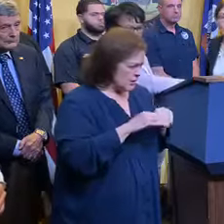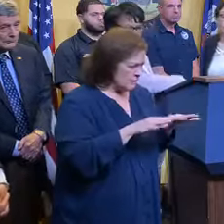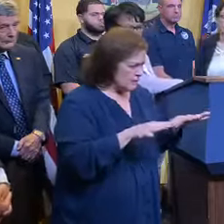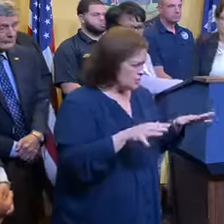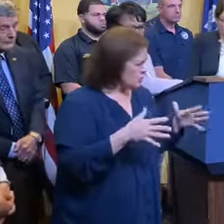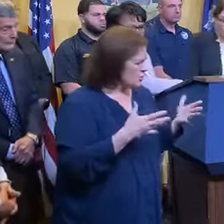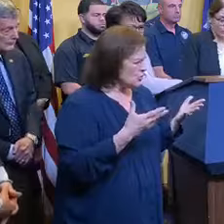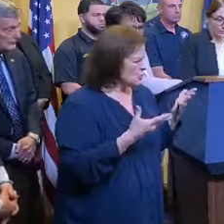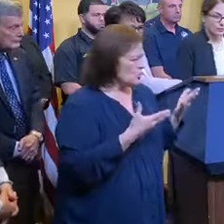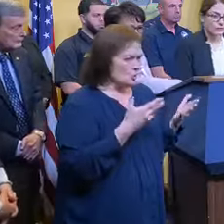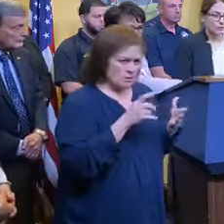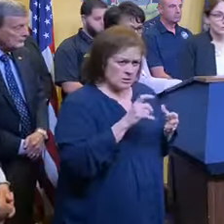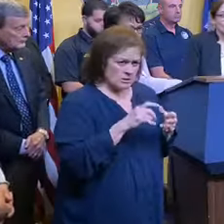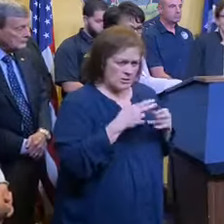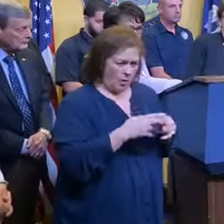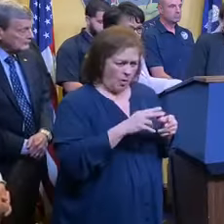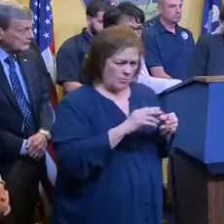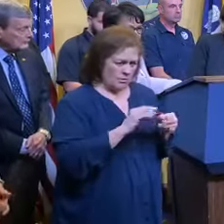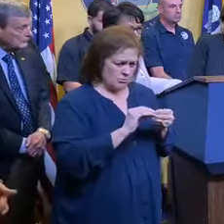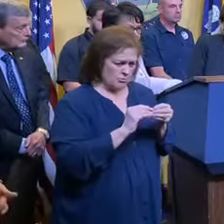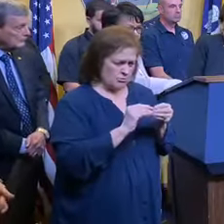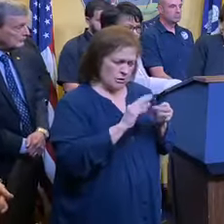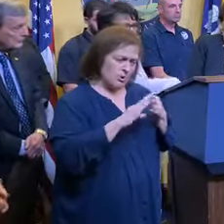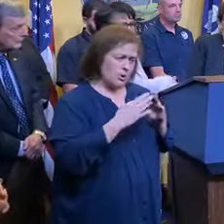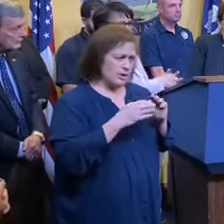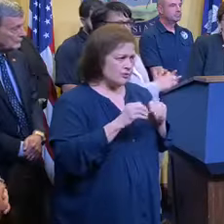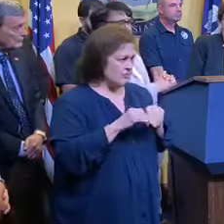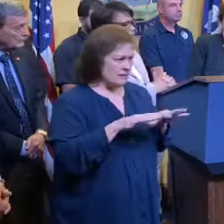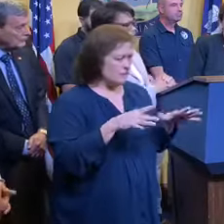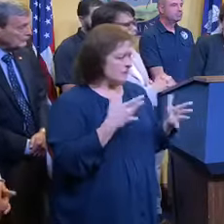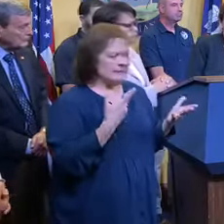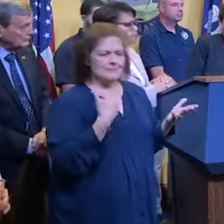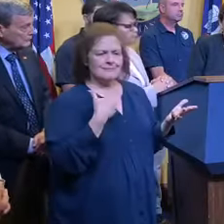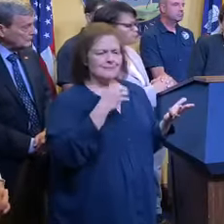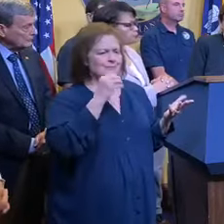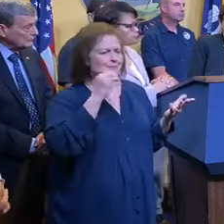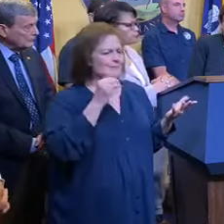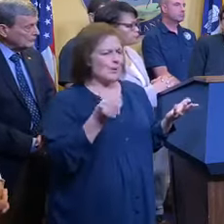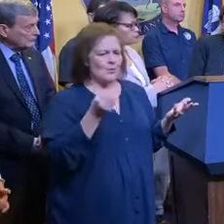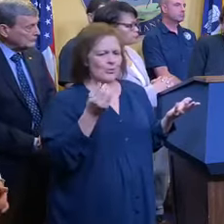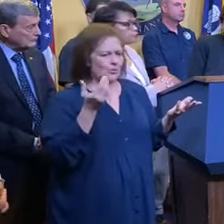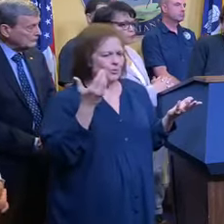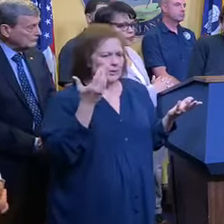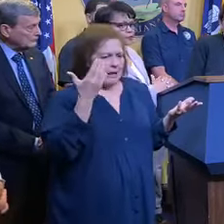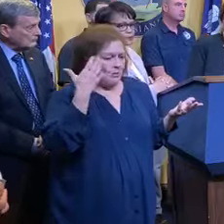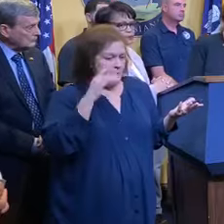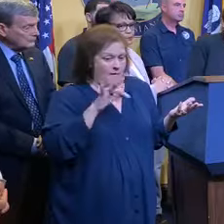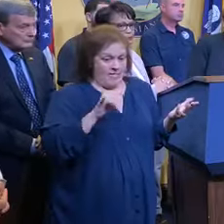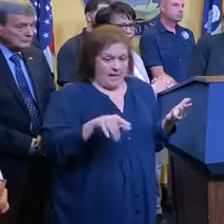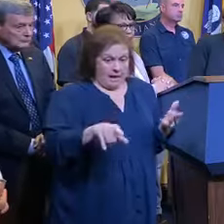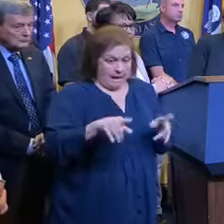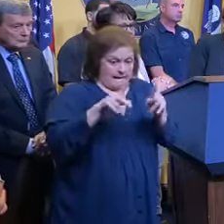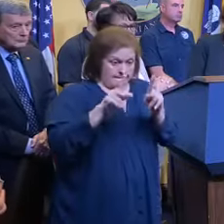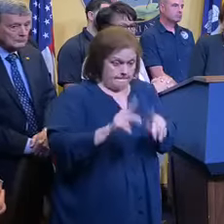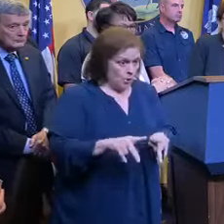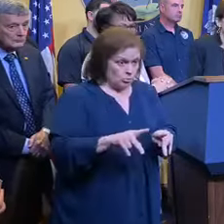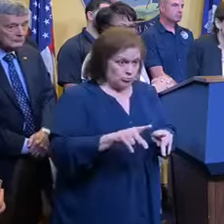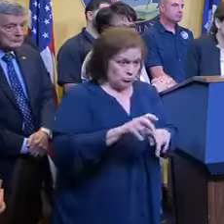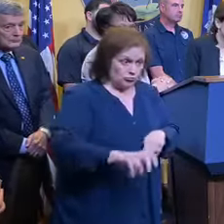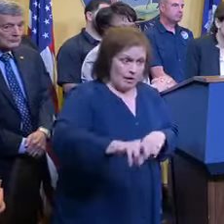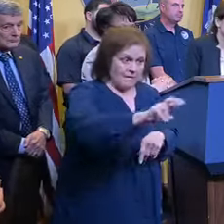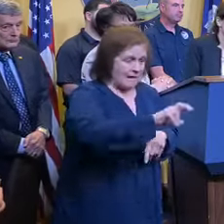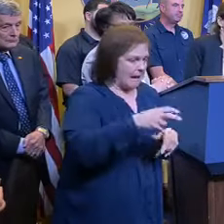point presumed to be community transmissions? So again, we do not have any indication that that first patient traveled. Okay. That would indicate community spread.